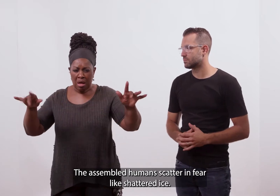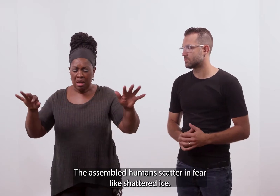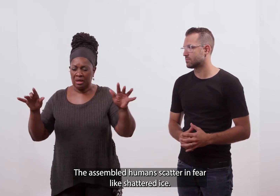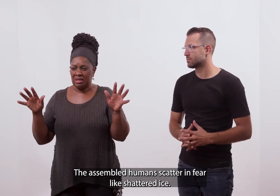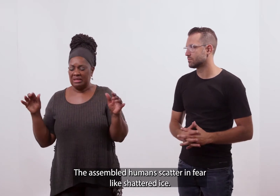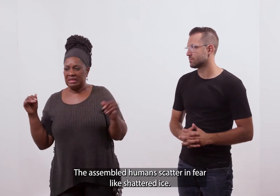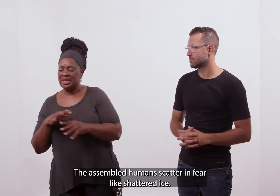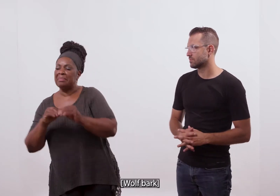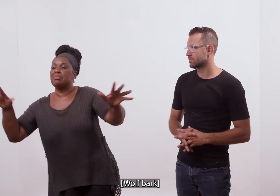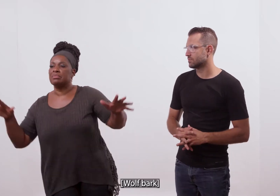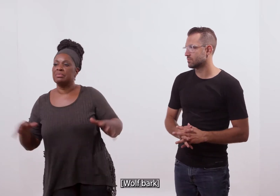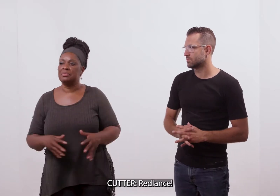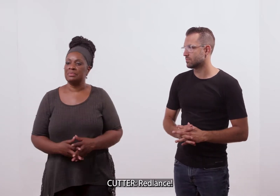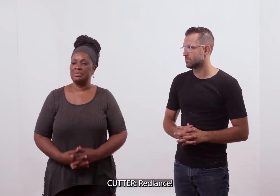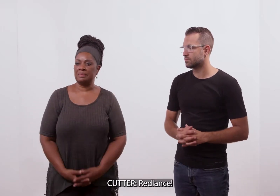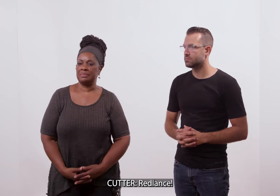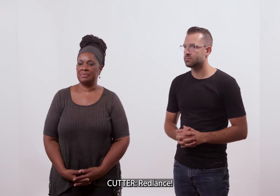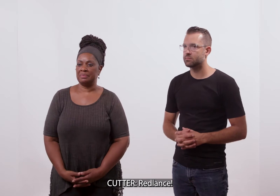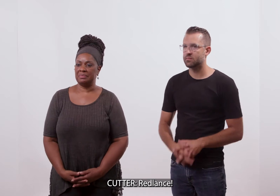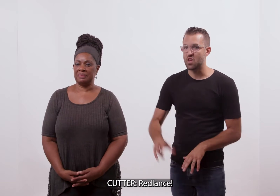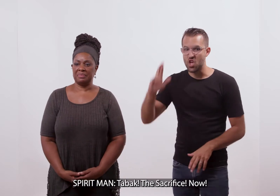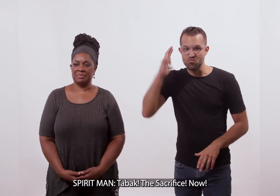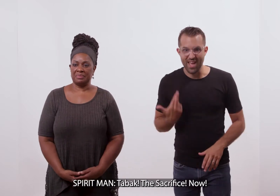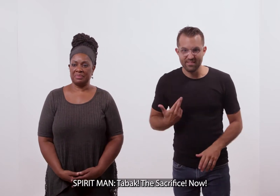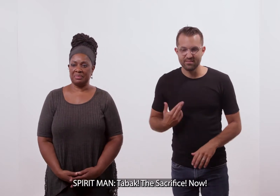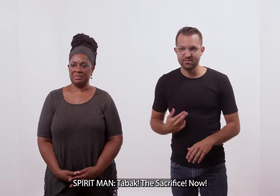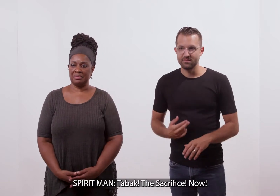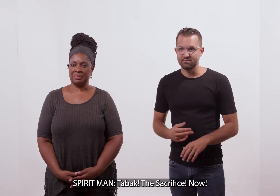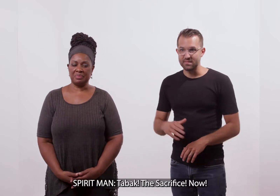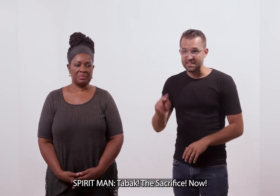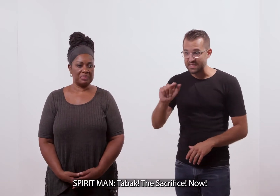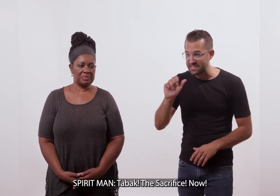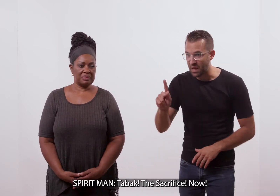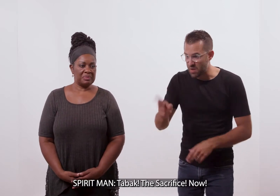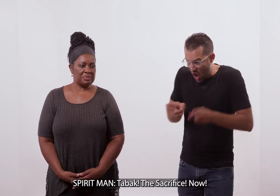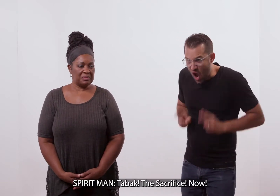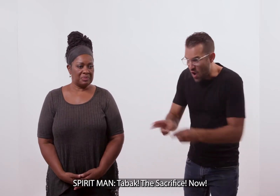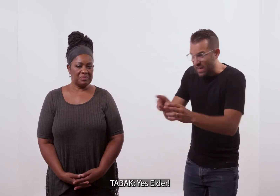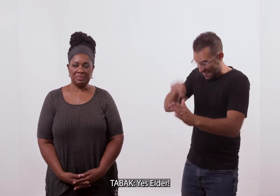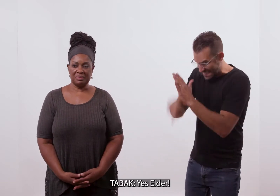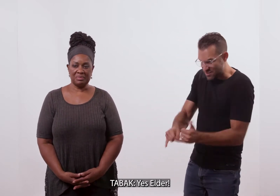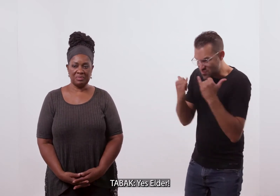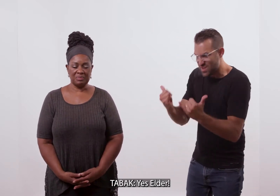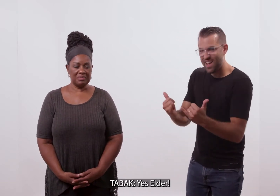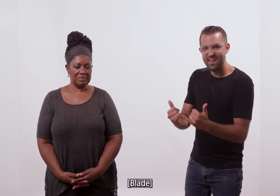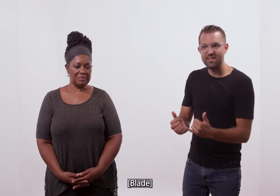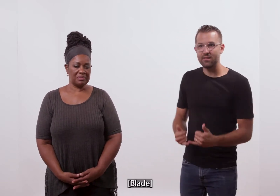shattered ice. Redlands! Tabak, the sacrifice! Now! Yes, Elder.